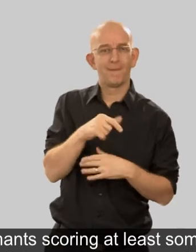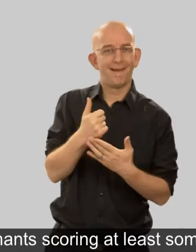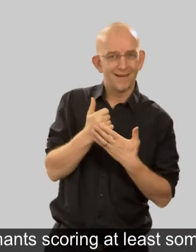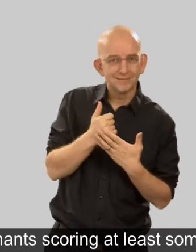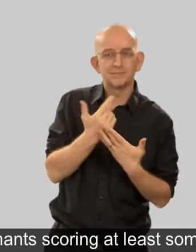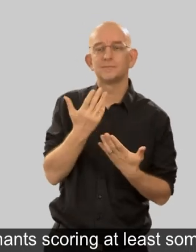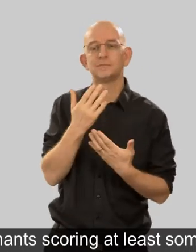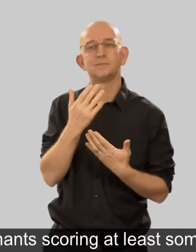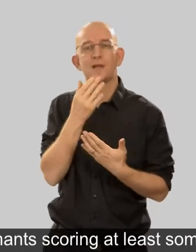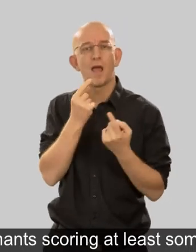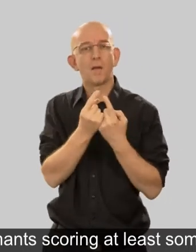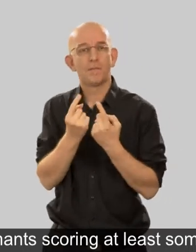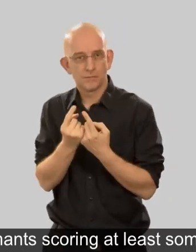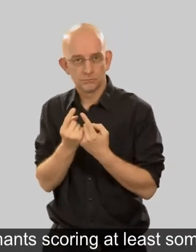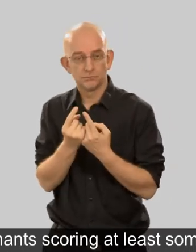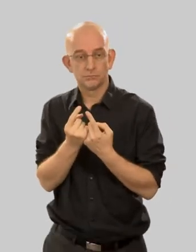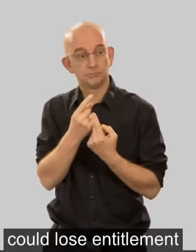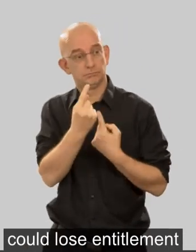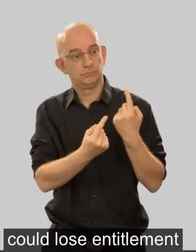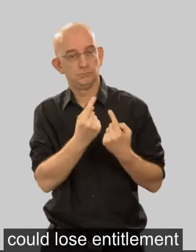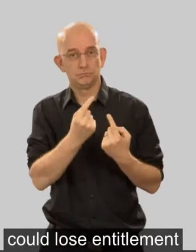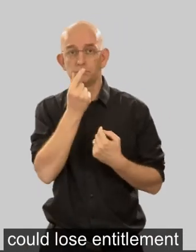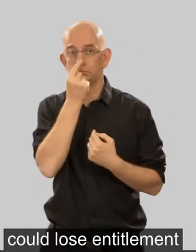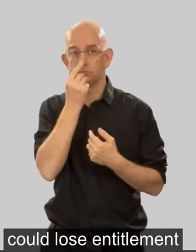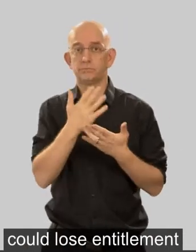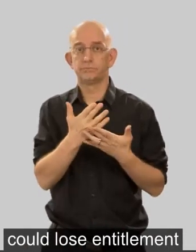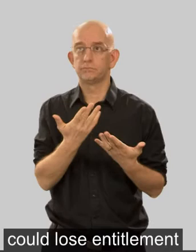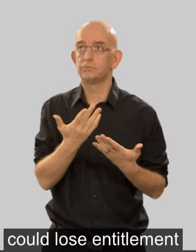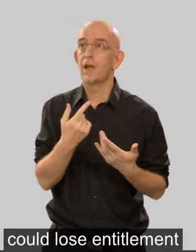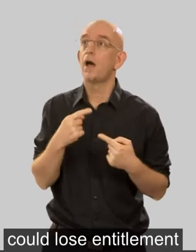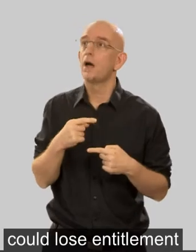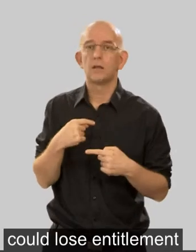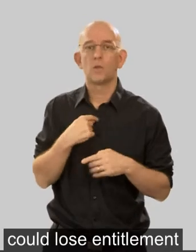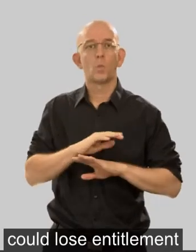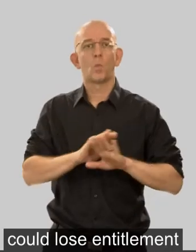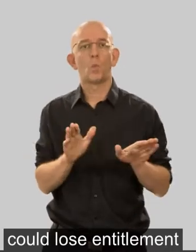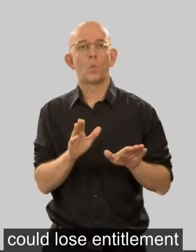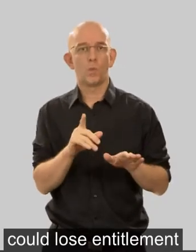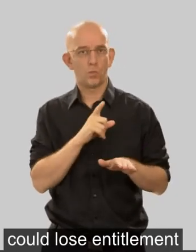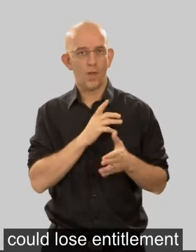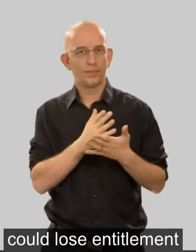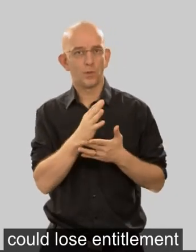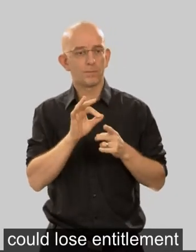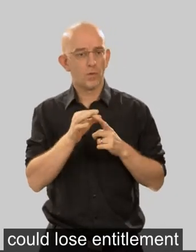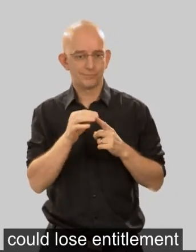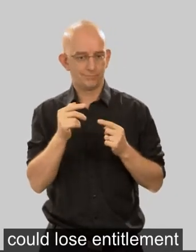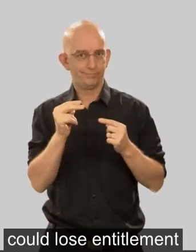Claimants scoring at least some of their points from aids and appliances could lose entitlement to their current award rate.